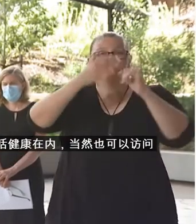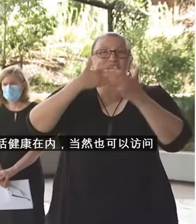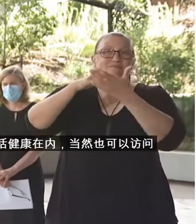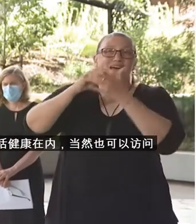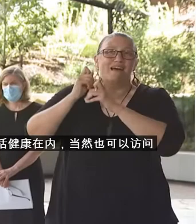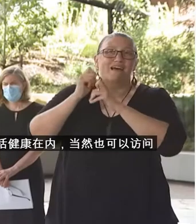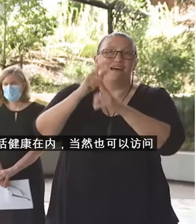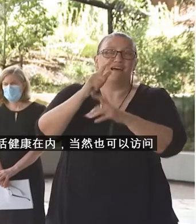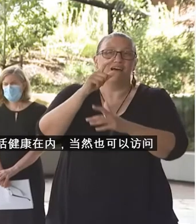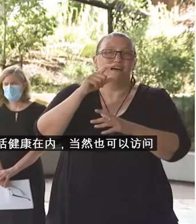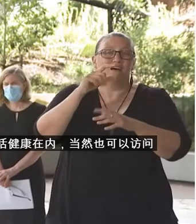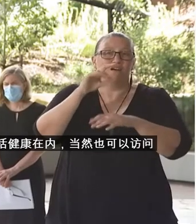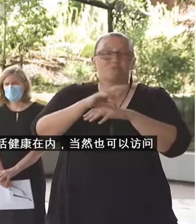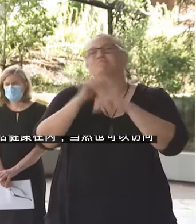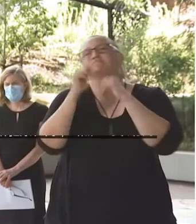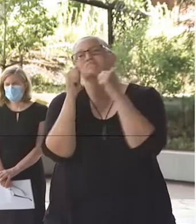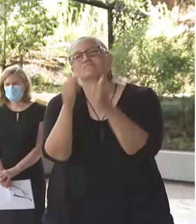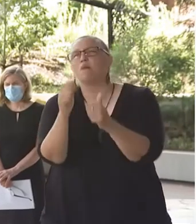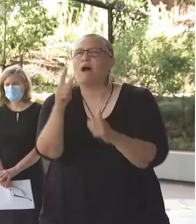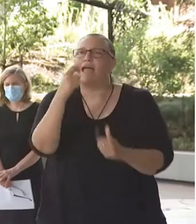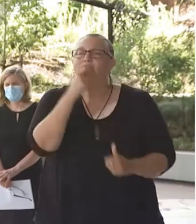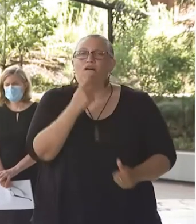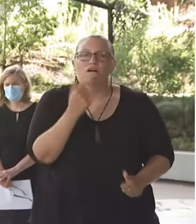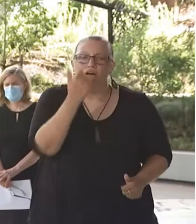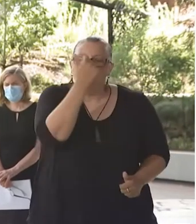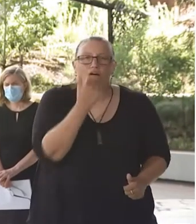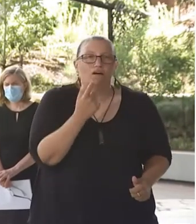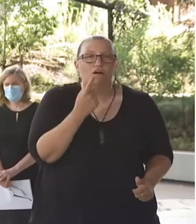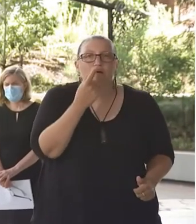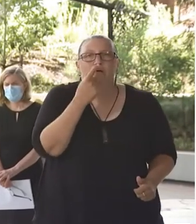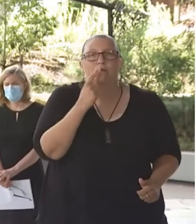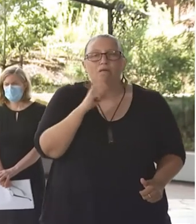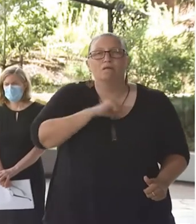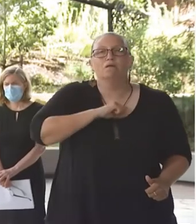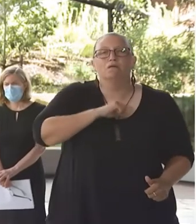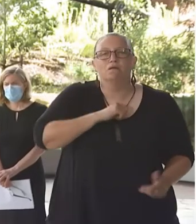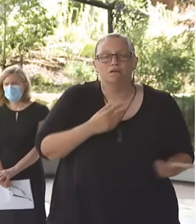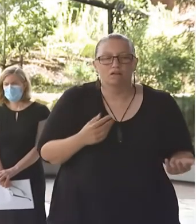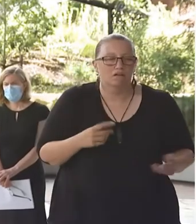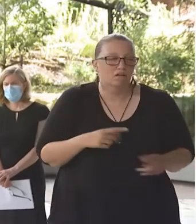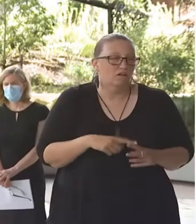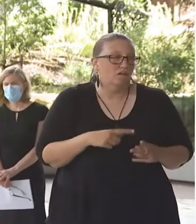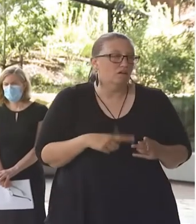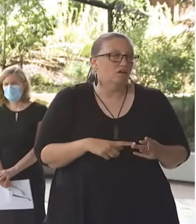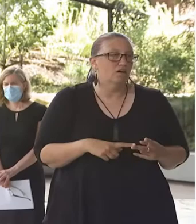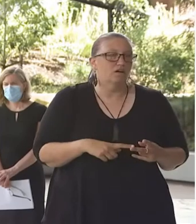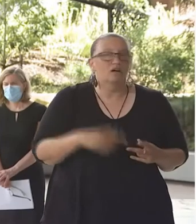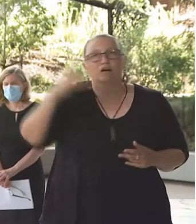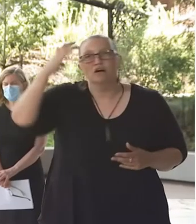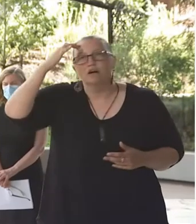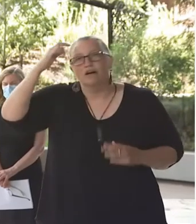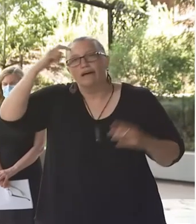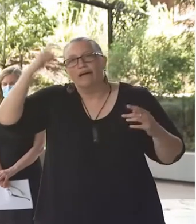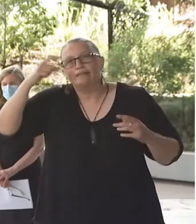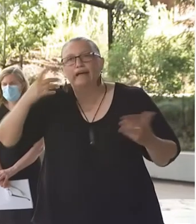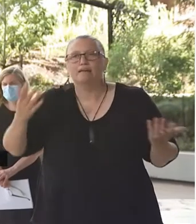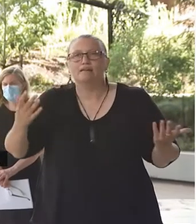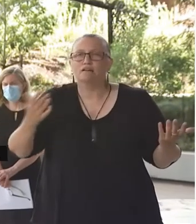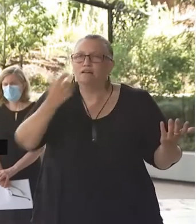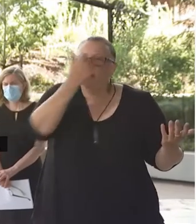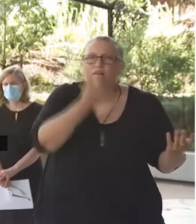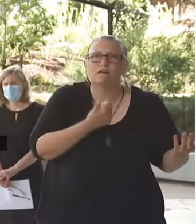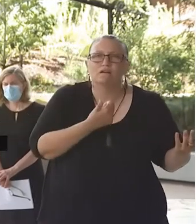including Health Direct and of course your doctor or your pharmacy. With respect to vaccinations,